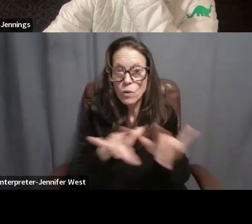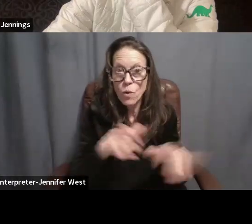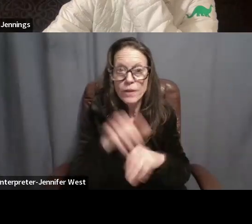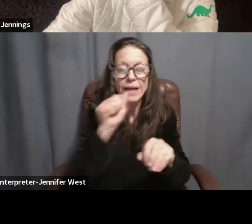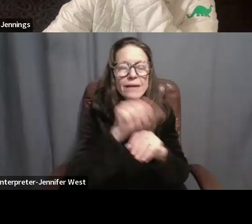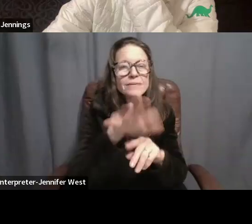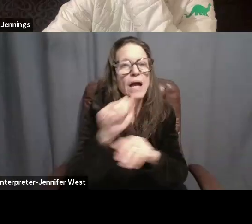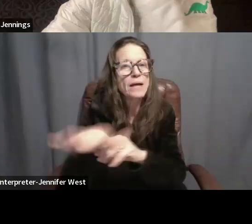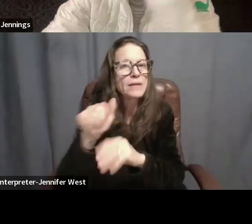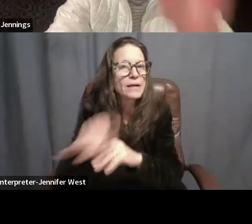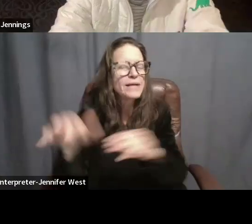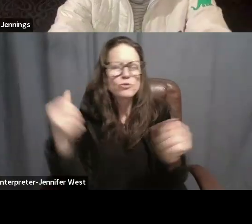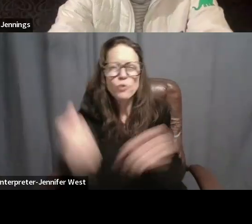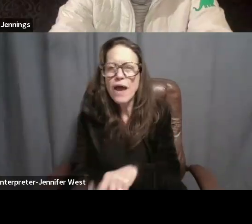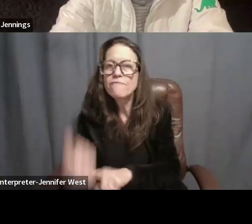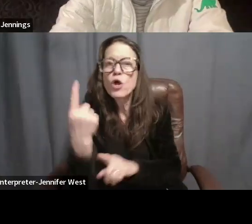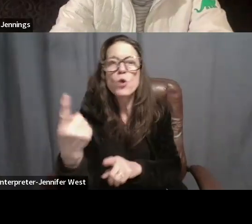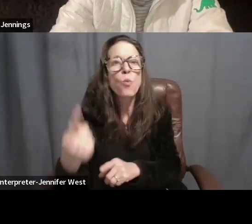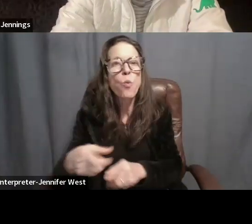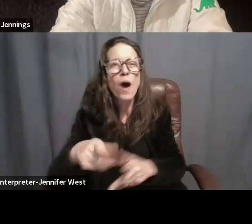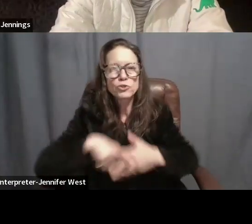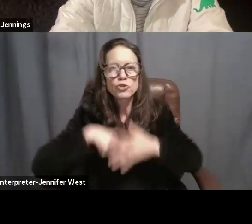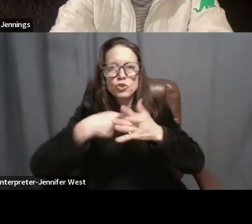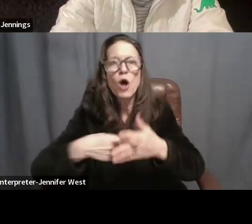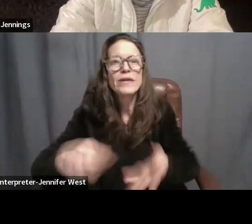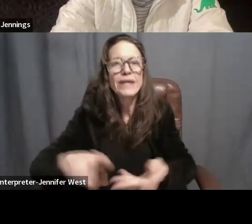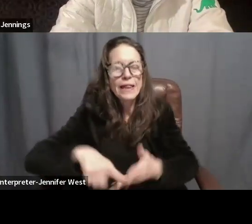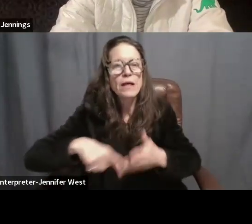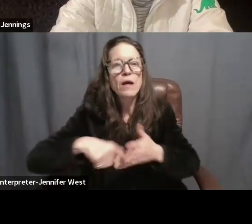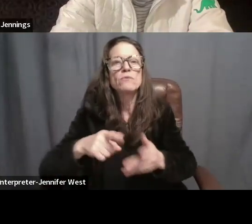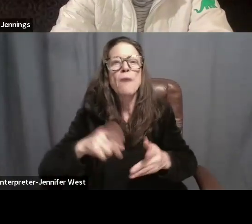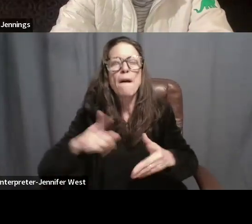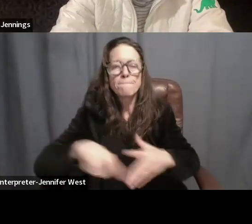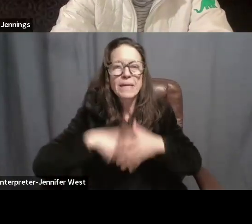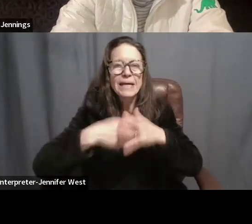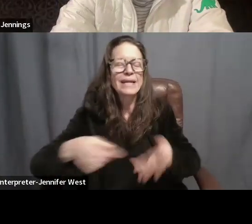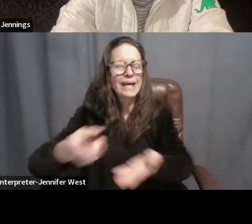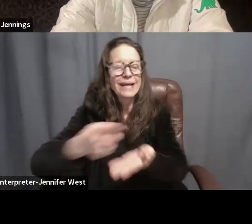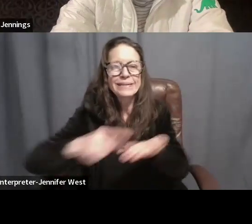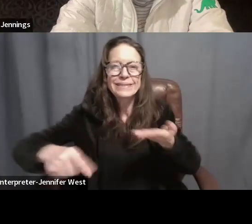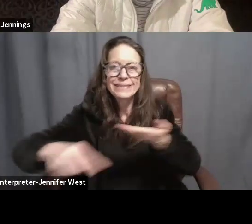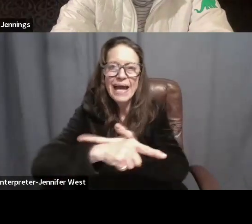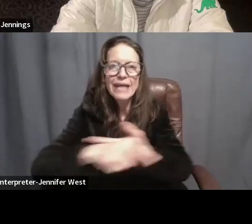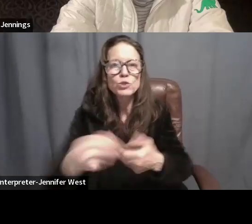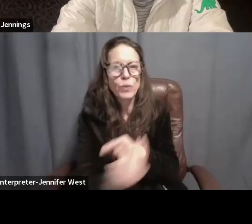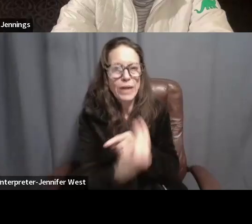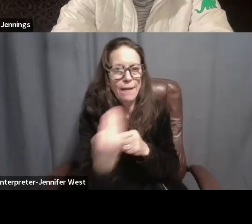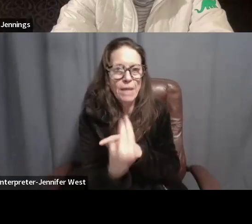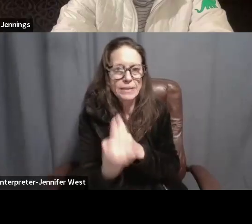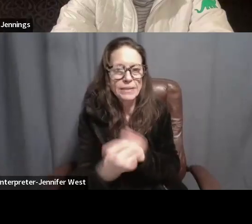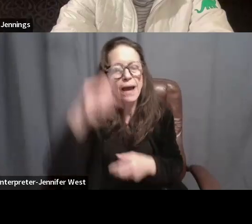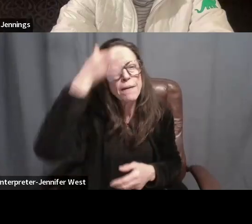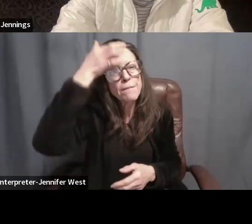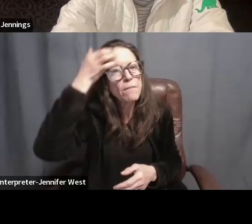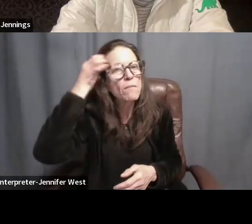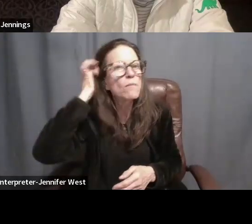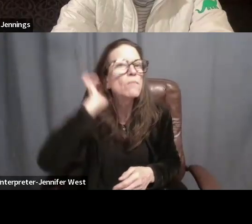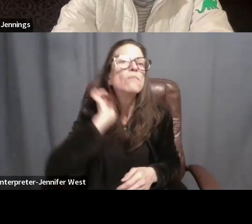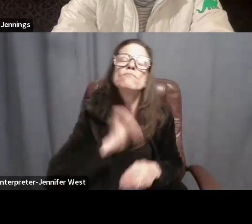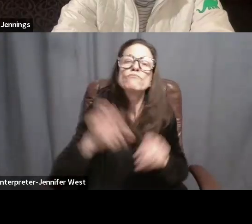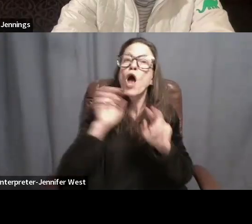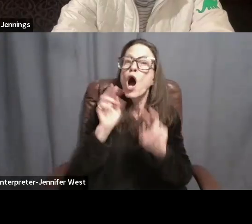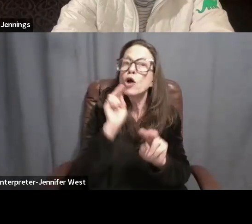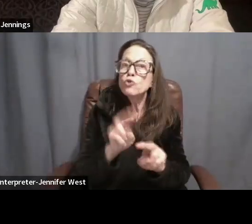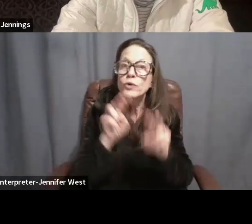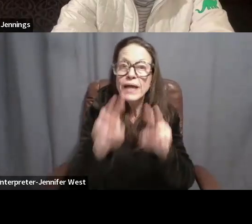the beginning of next week. So please look out for that. And then also looking ahead, our virtual